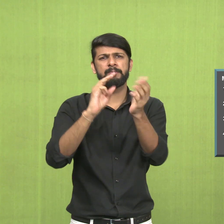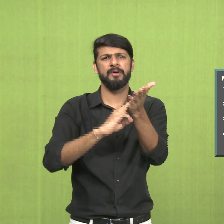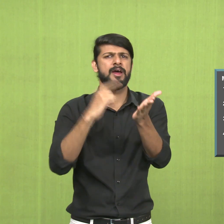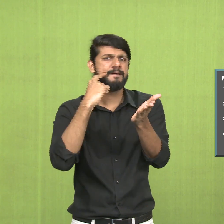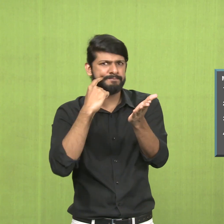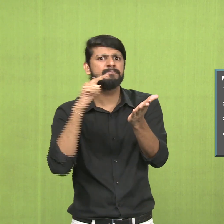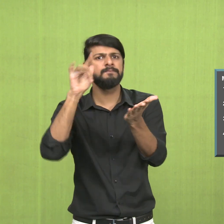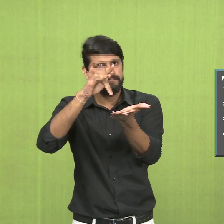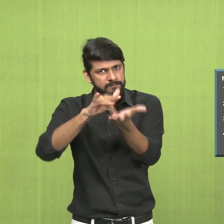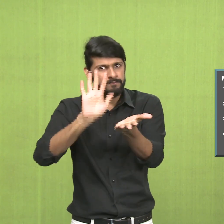Badami,